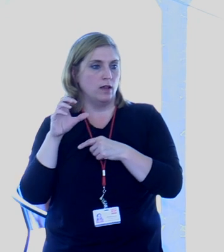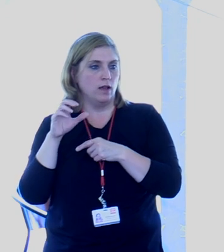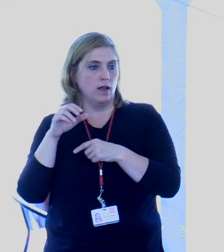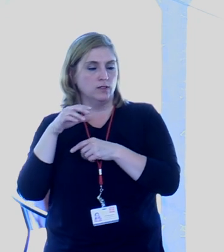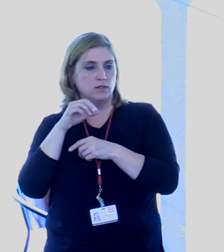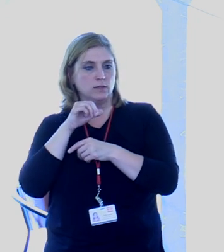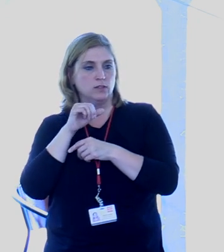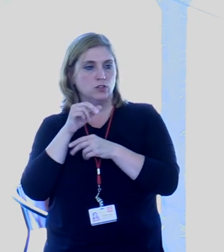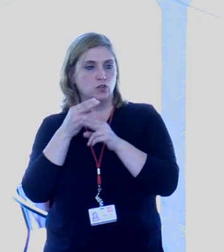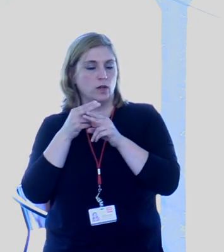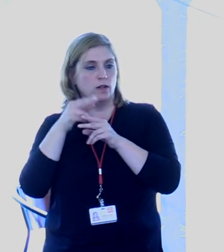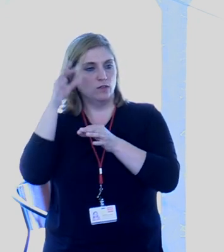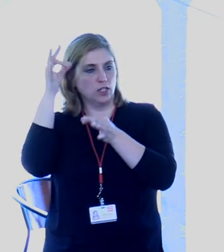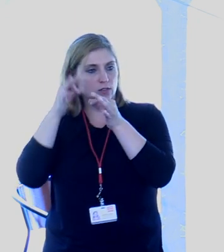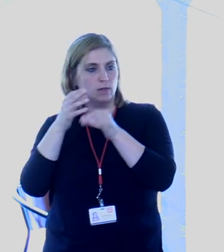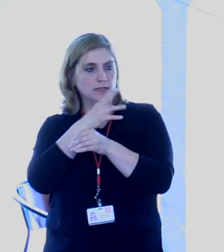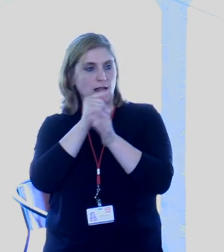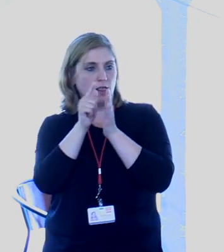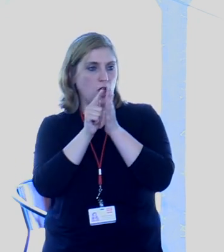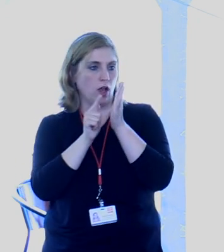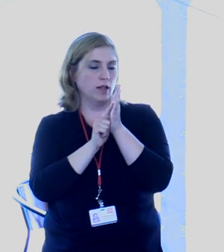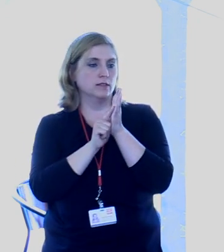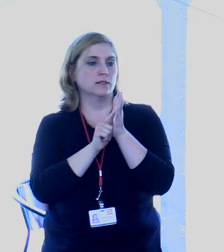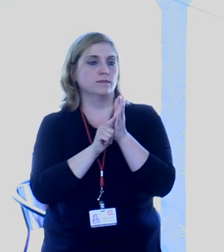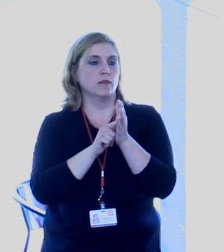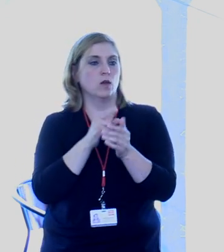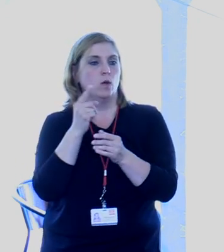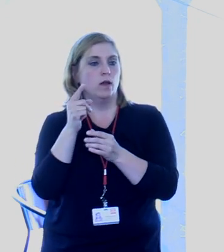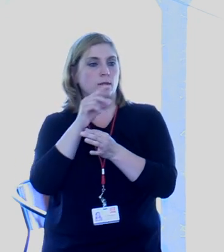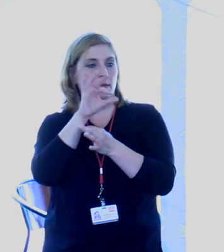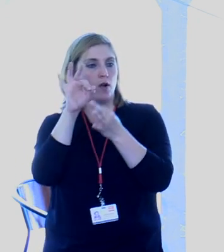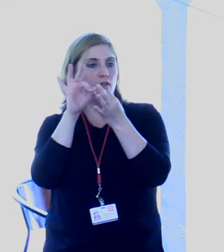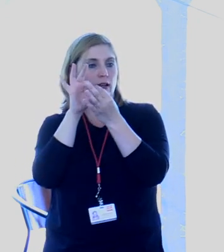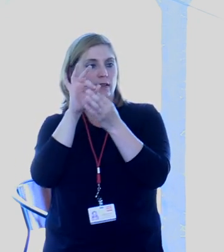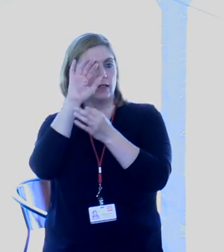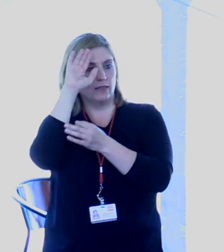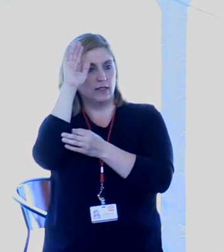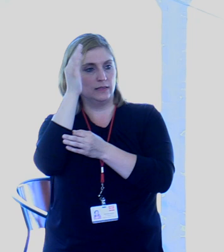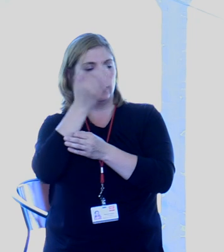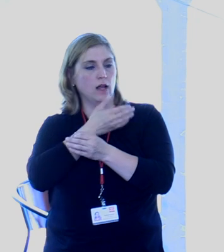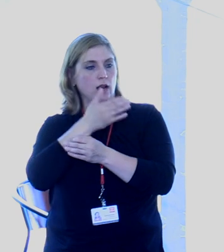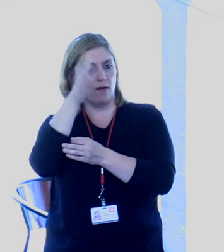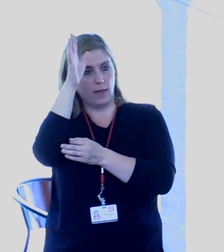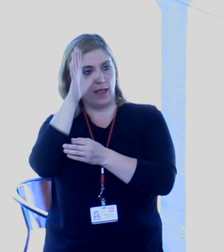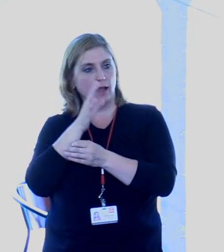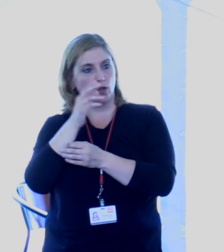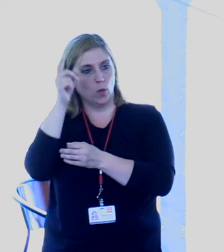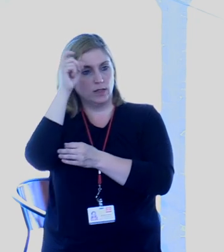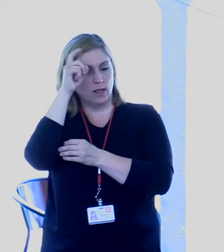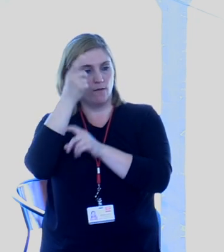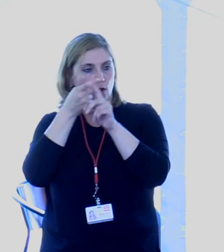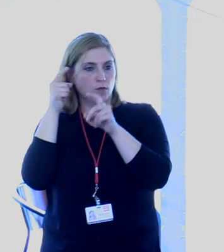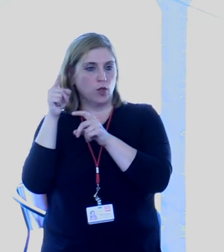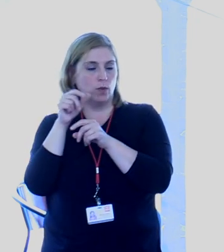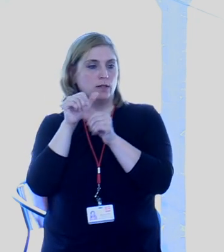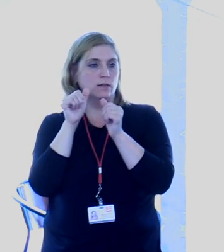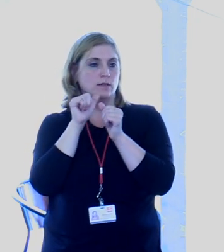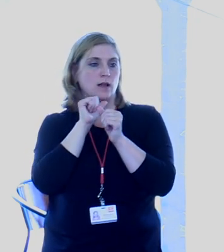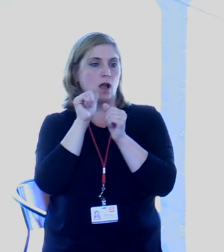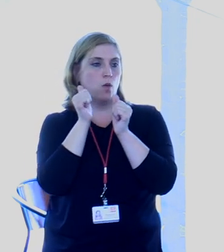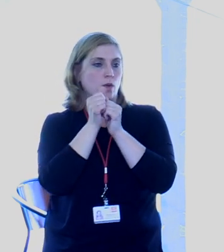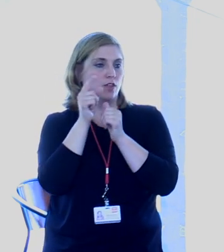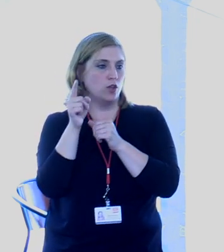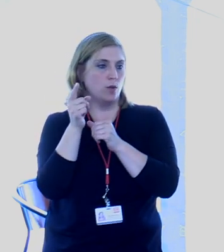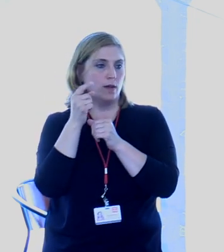and of laws. Indeed, though one be perfect among the sons of men, if wisdom who comes from you be not with him, he shall be held